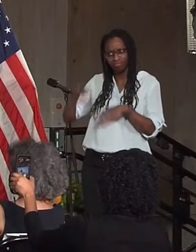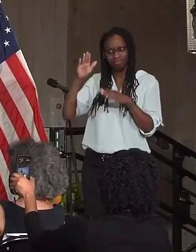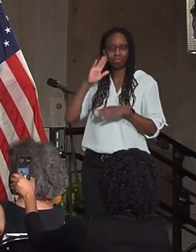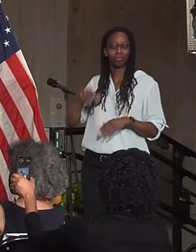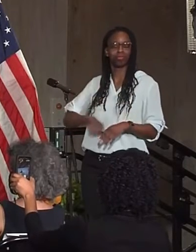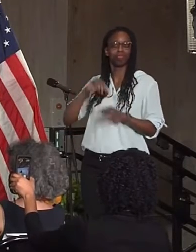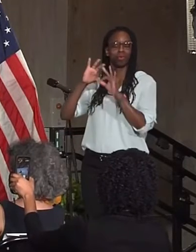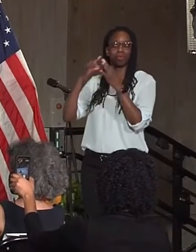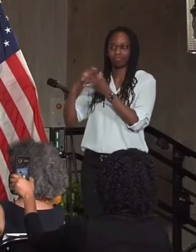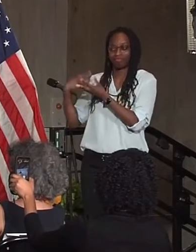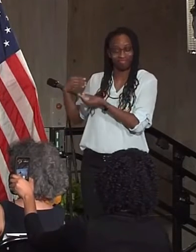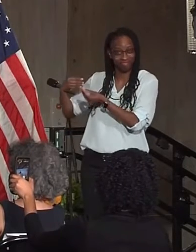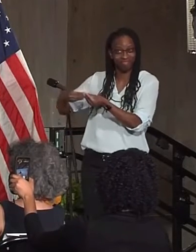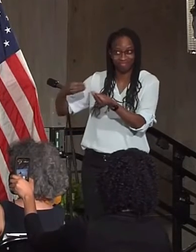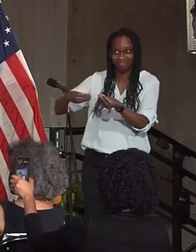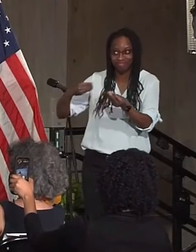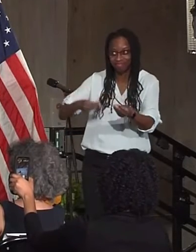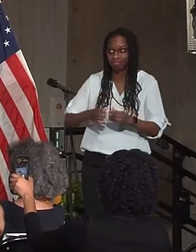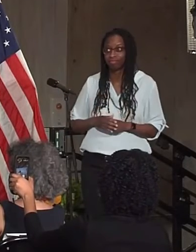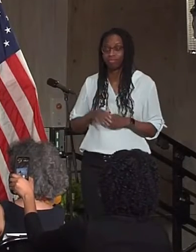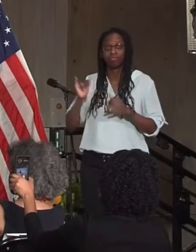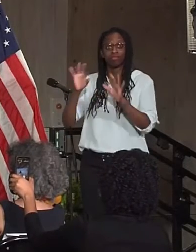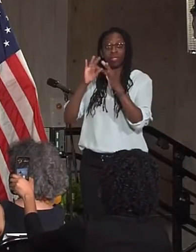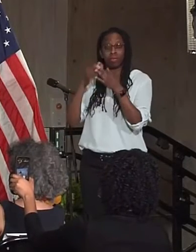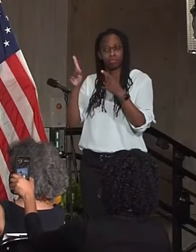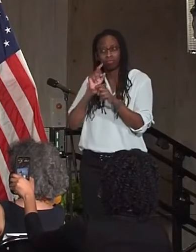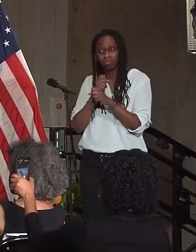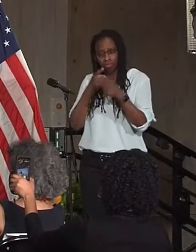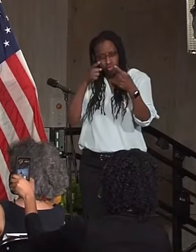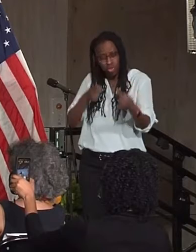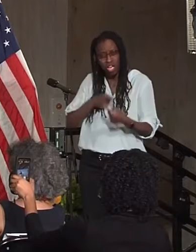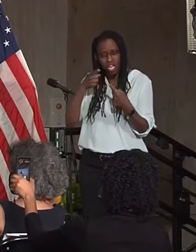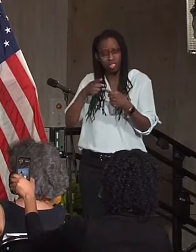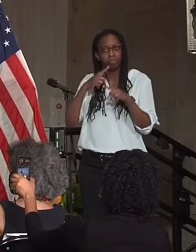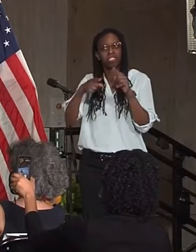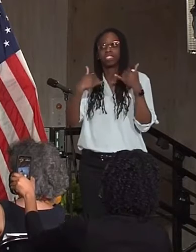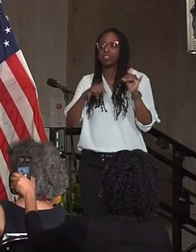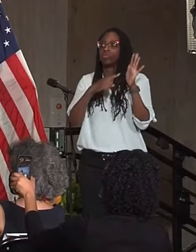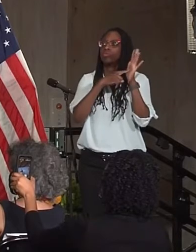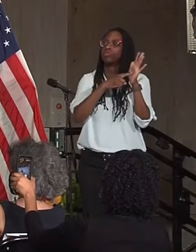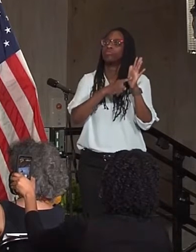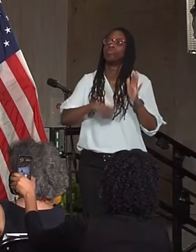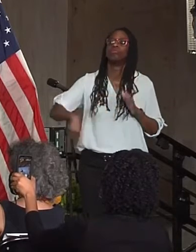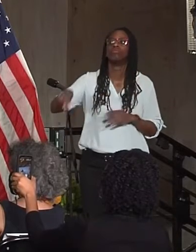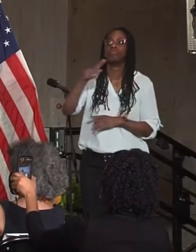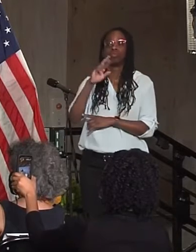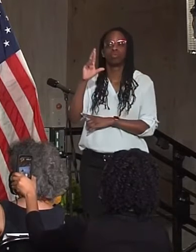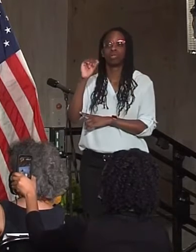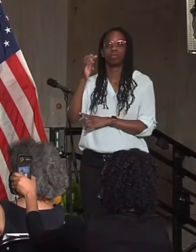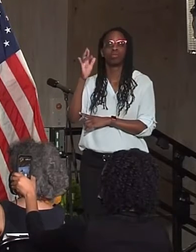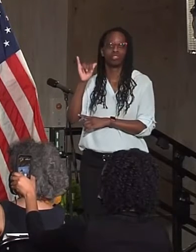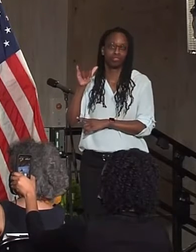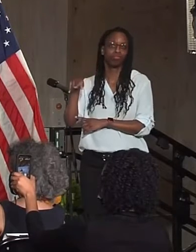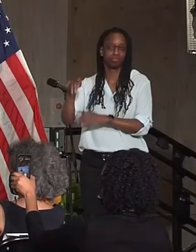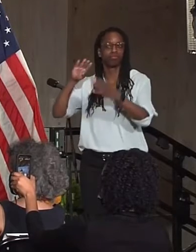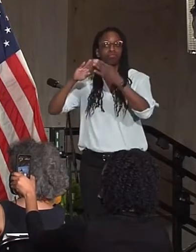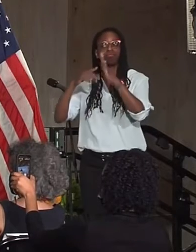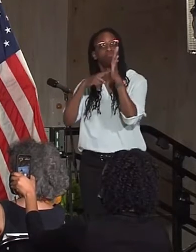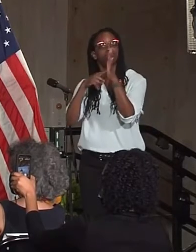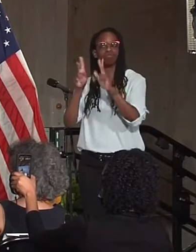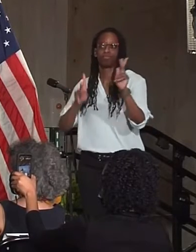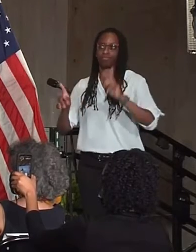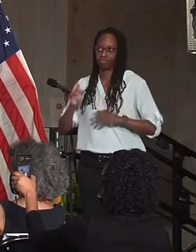the brilliance that is Roxbury. Kim Janey has made enormous contributions to